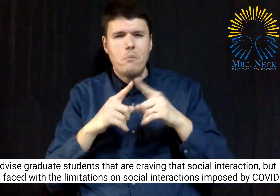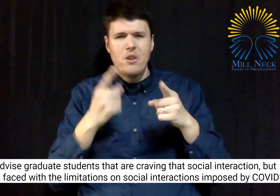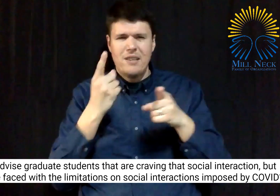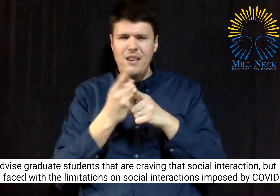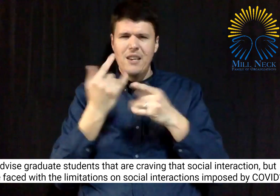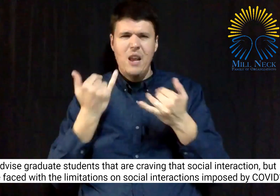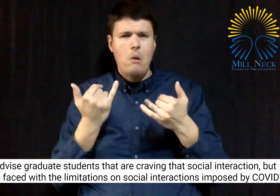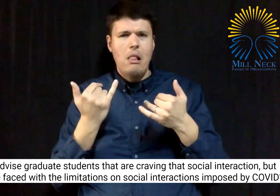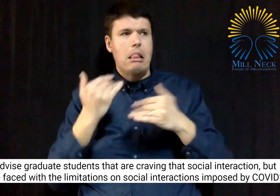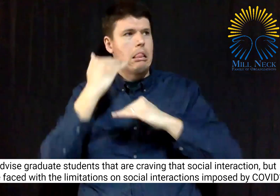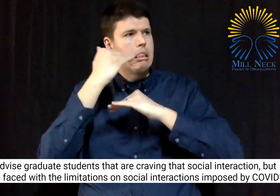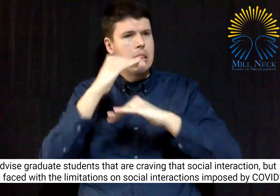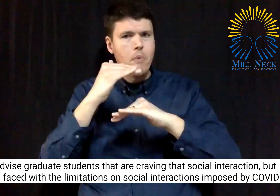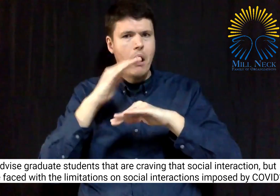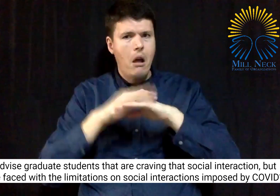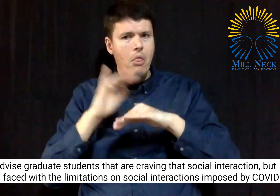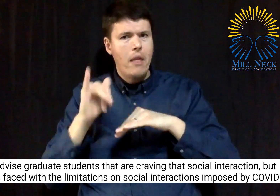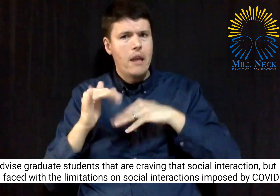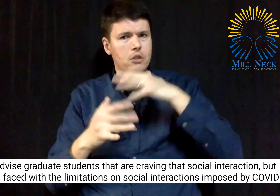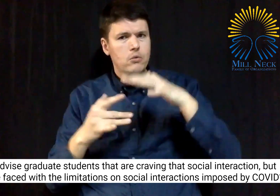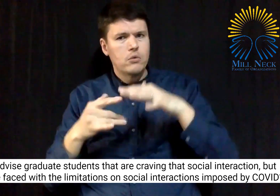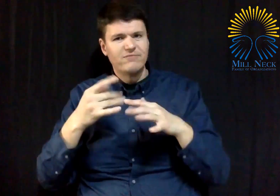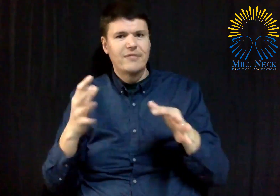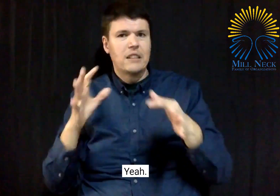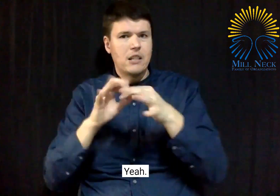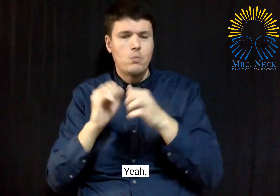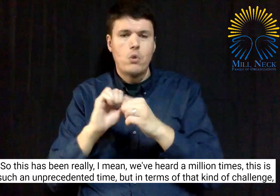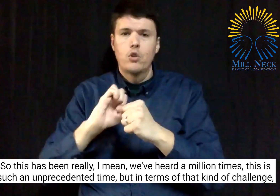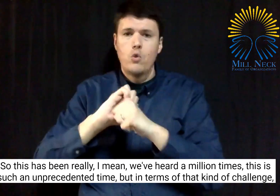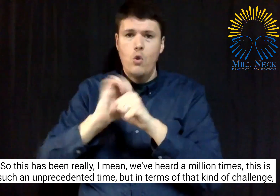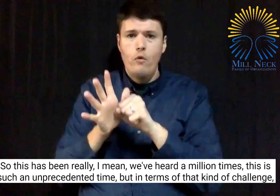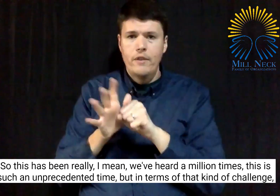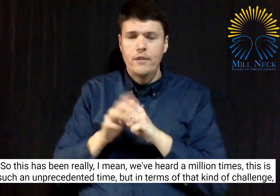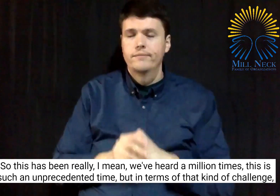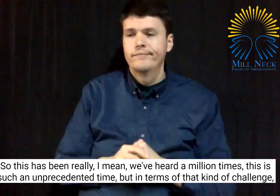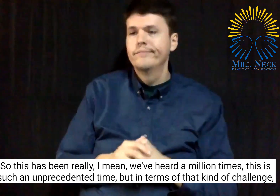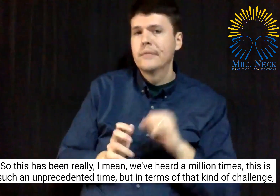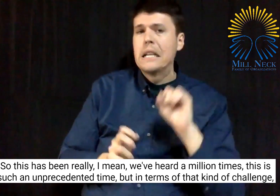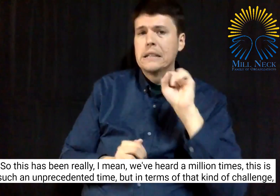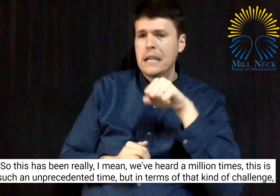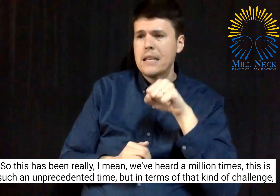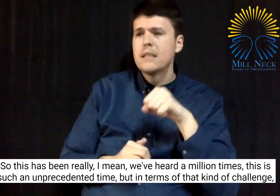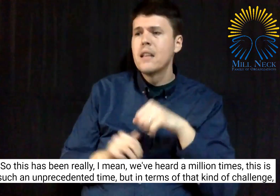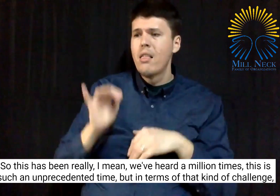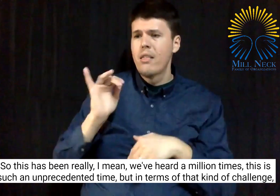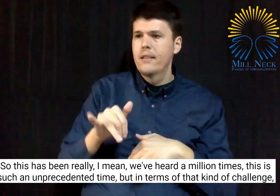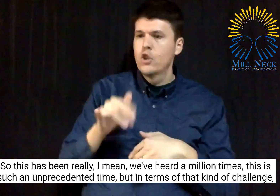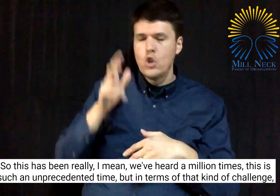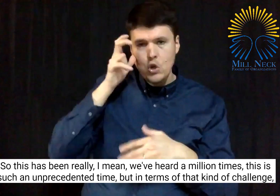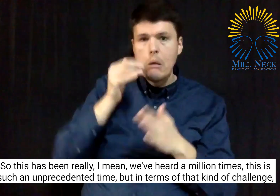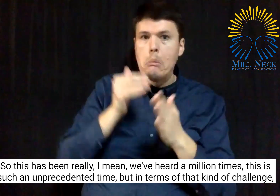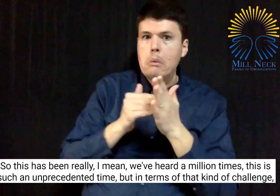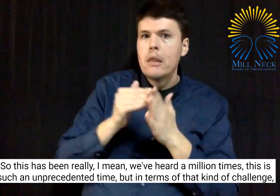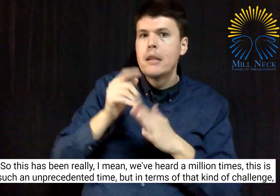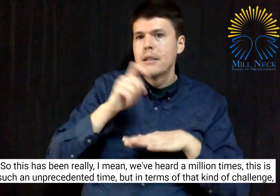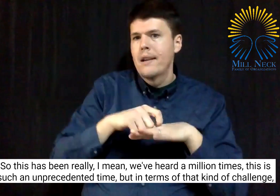social interactions imposed by COVID? Yeah, so this has been really, we've heard a million times, this is such an unprecedented time,